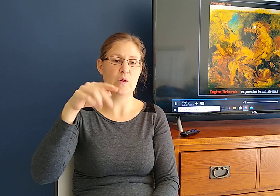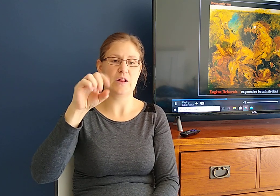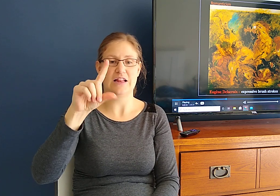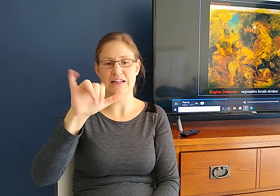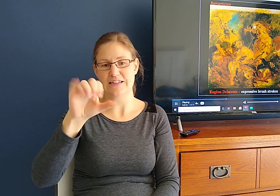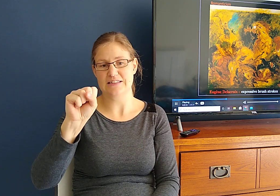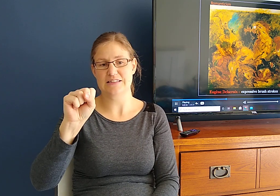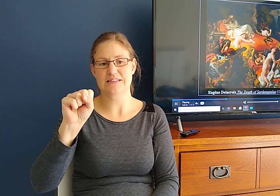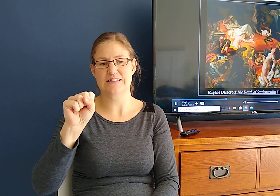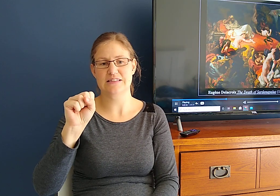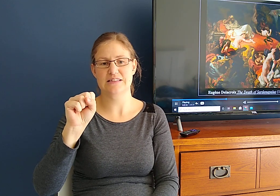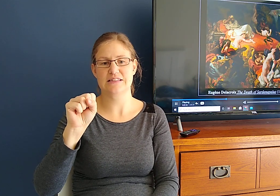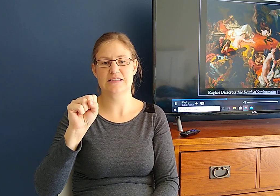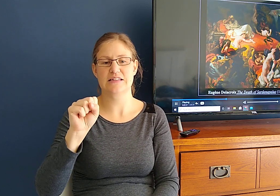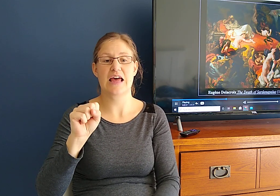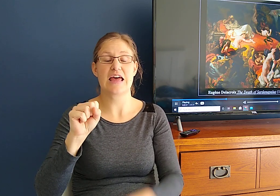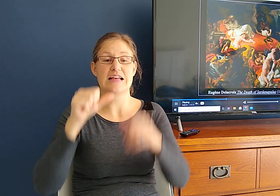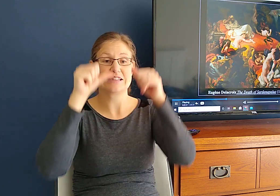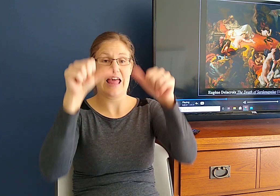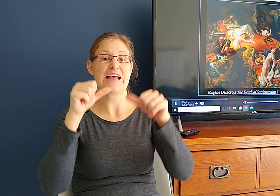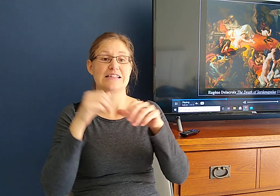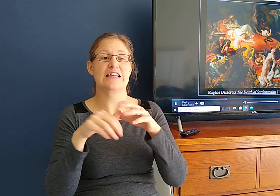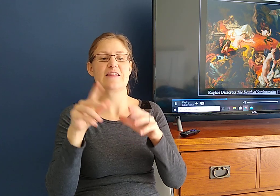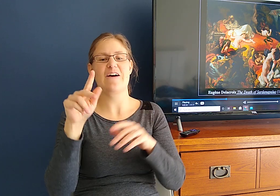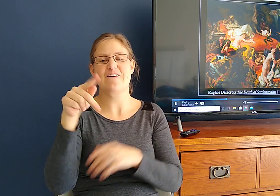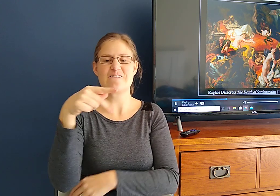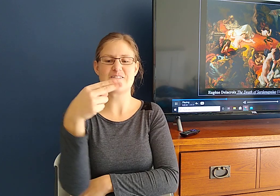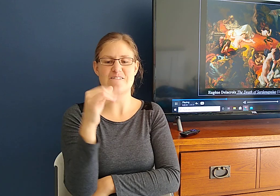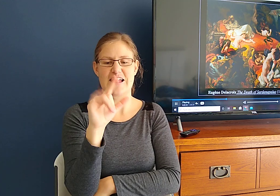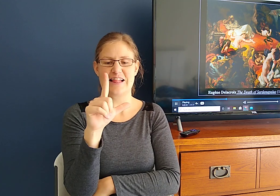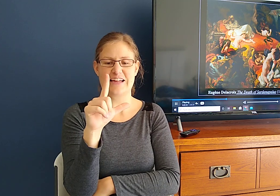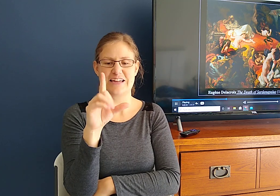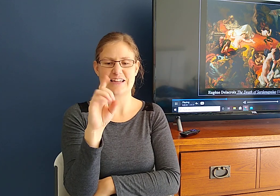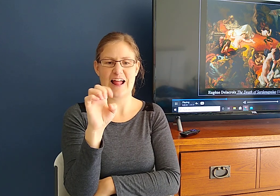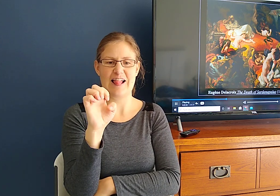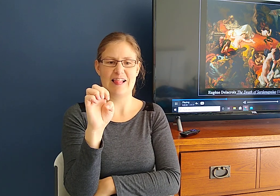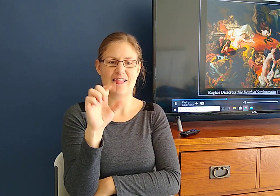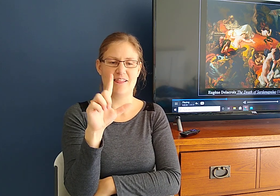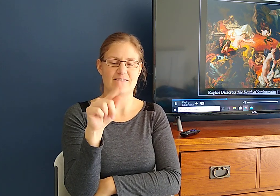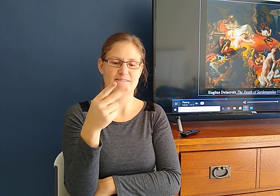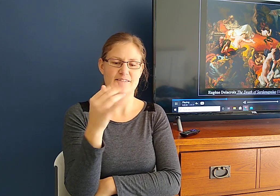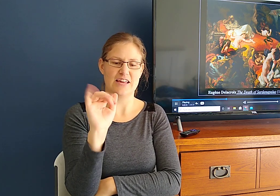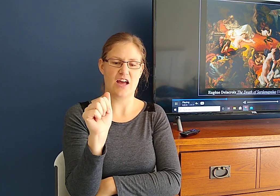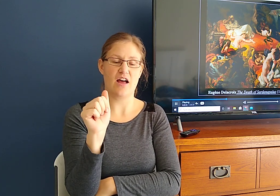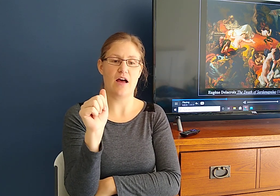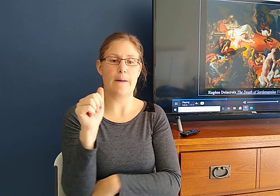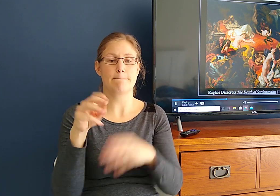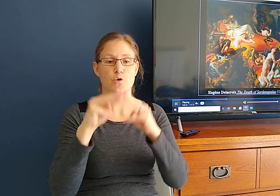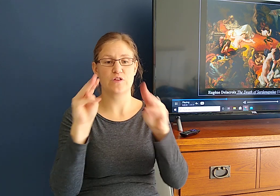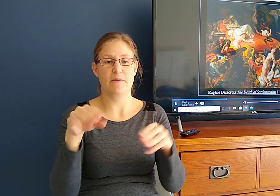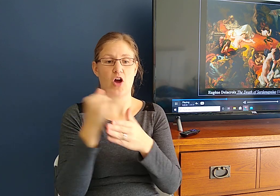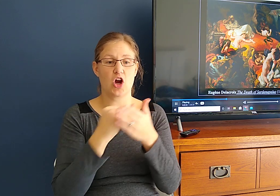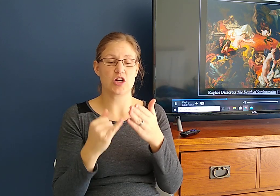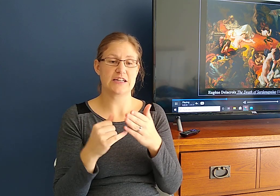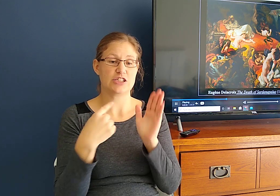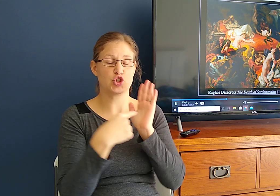Art. The subject is of Sardanapalus, a king willing to destroy all of his